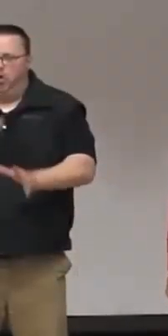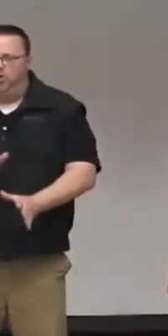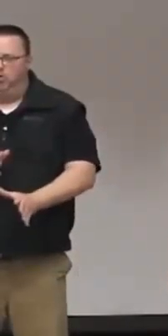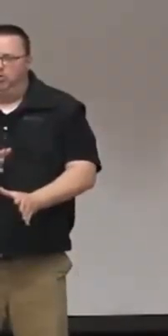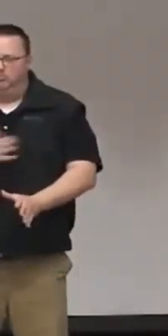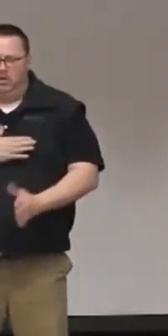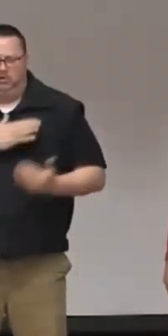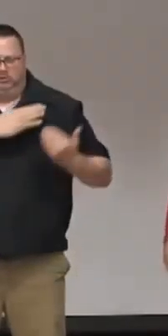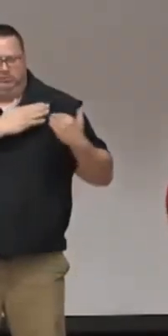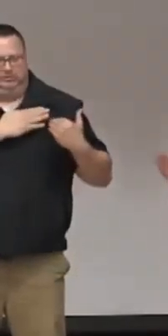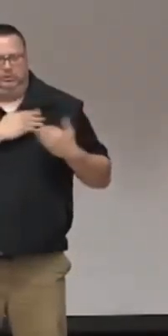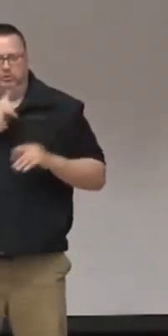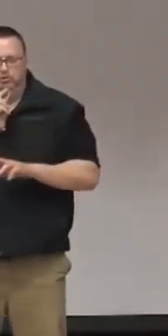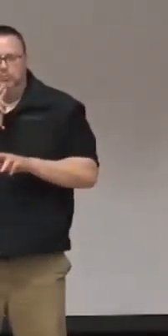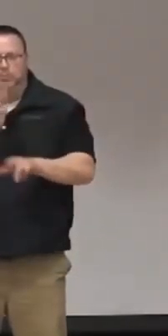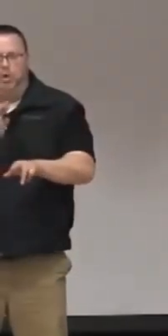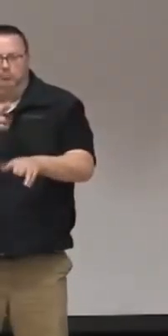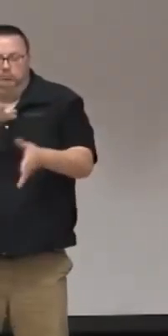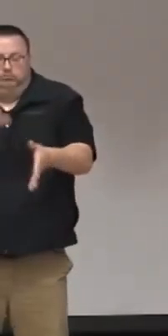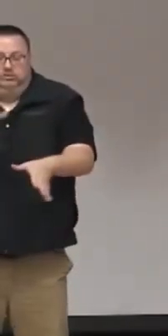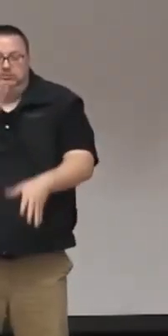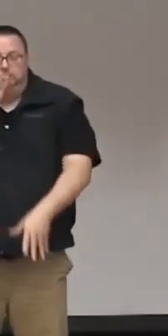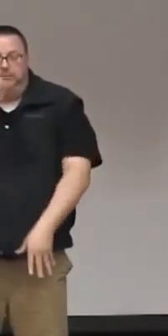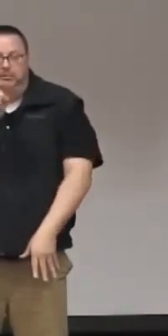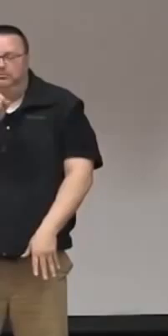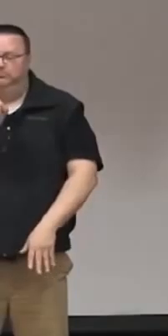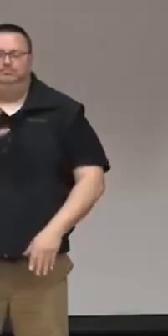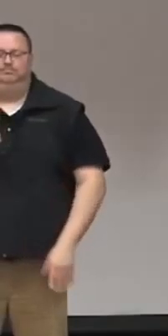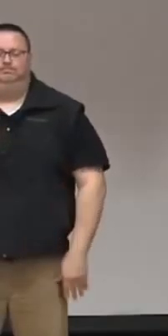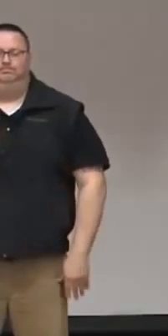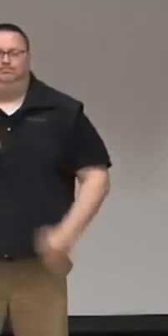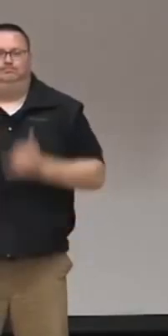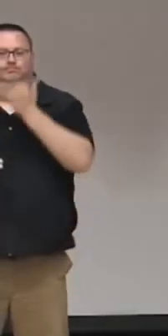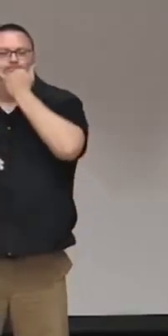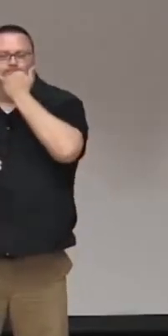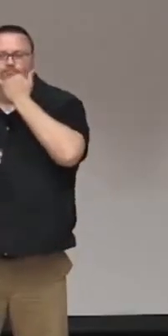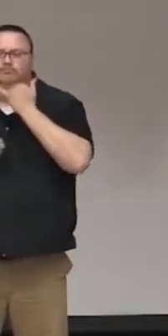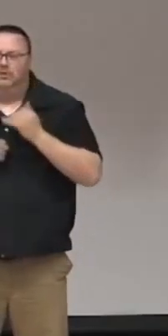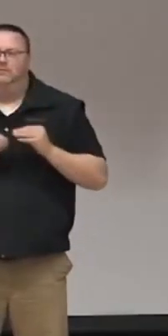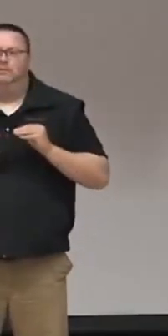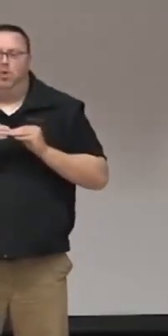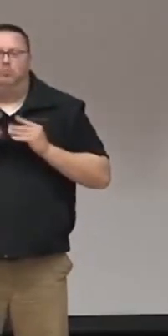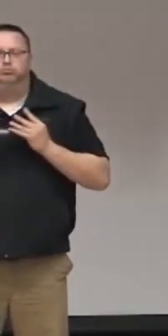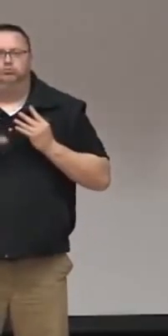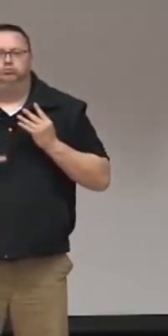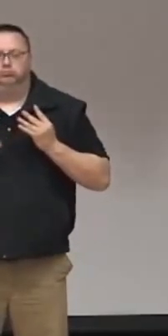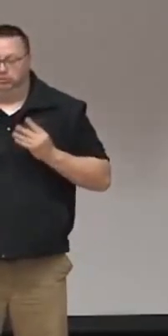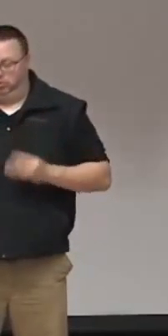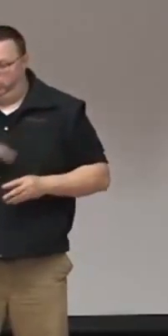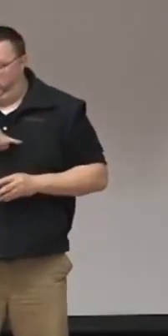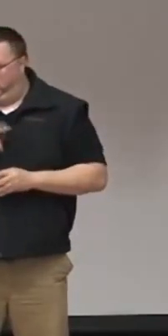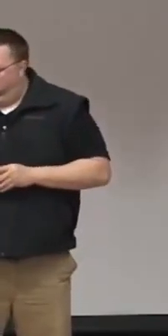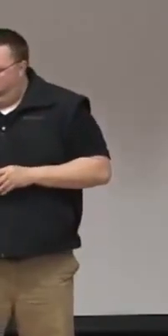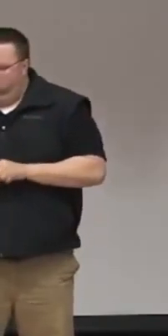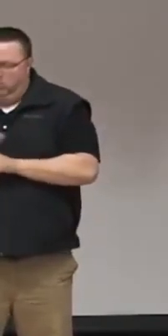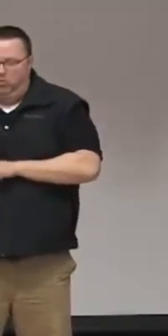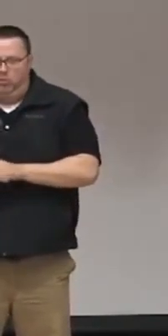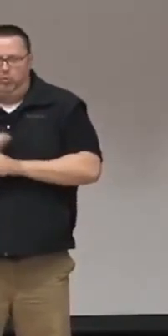to do. And there was more that I had to do. And so we worked in Sudan for 12